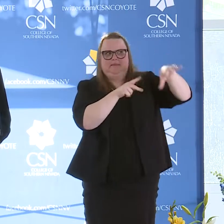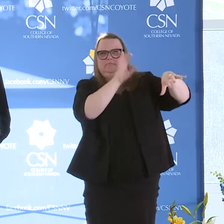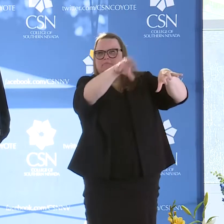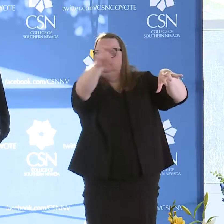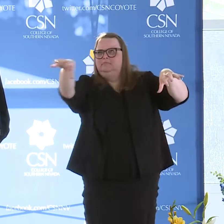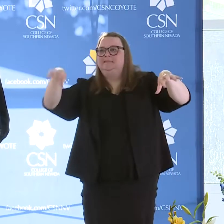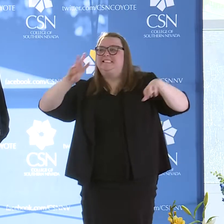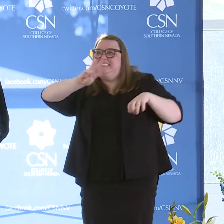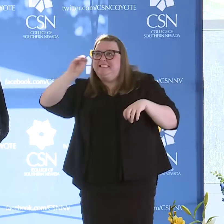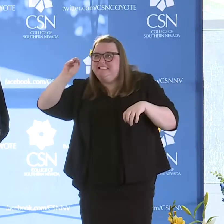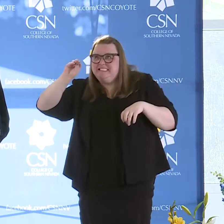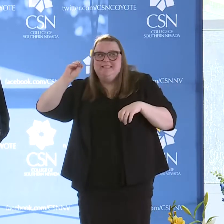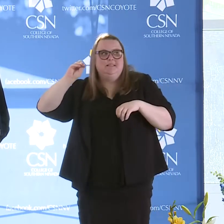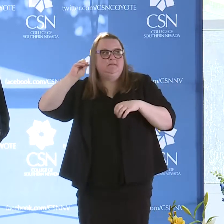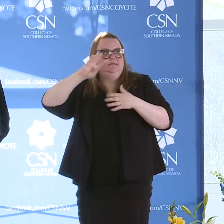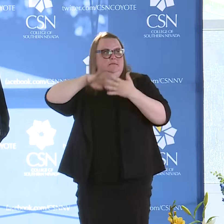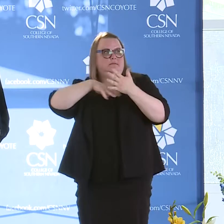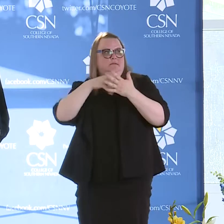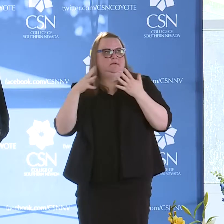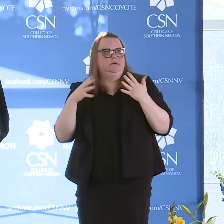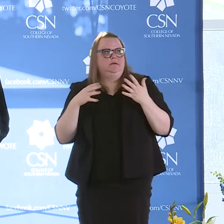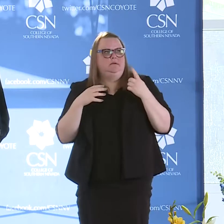vaccination sites scheduled throughout Clark County.